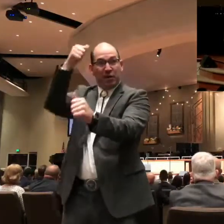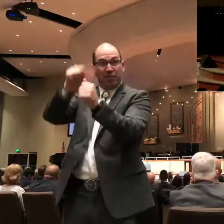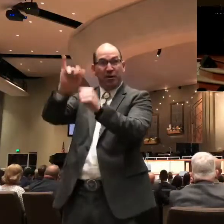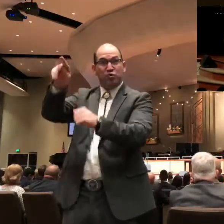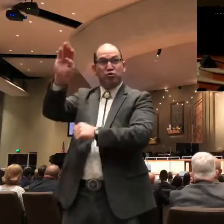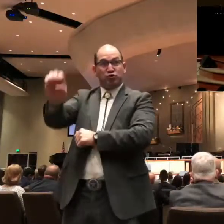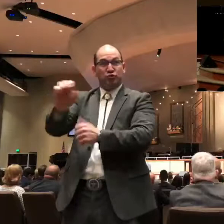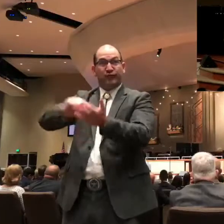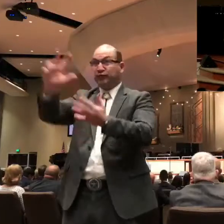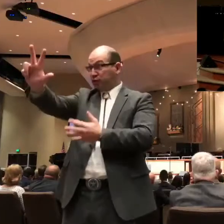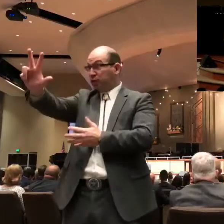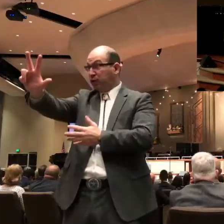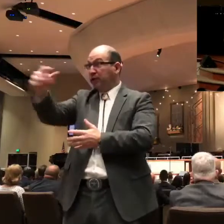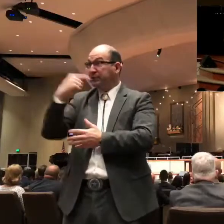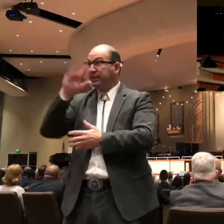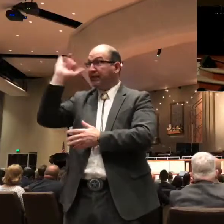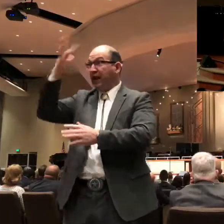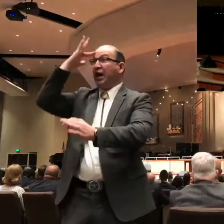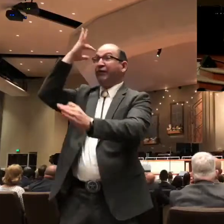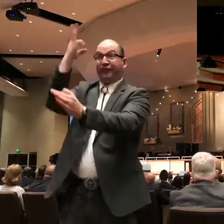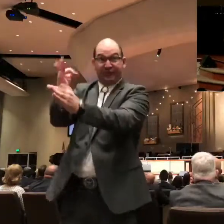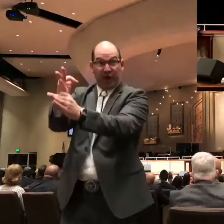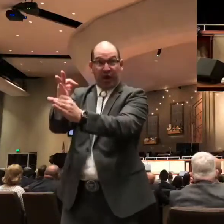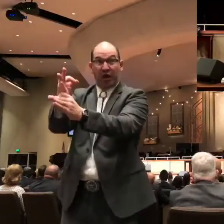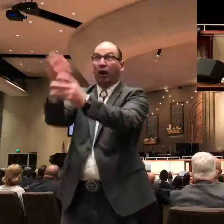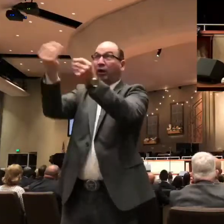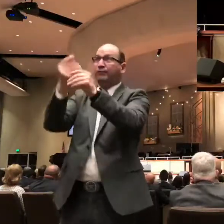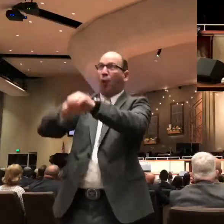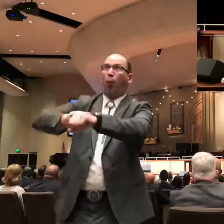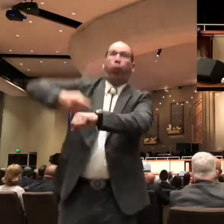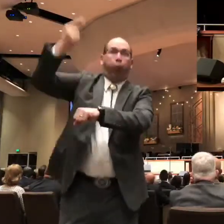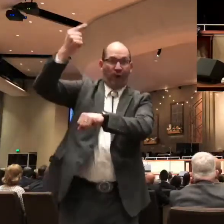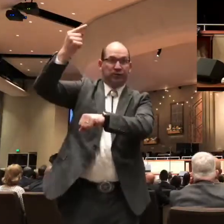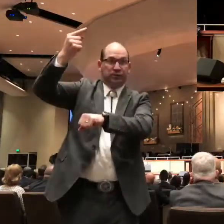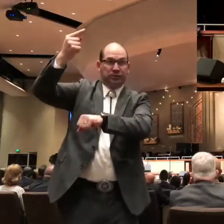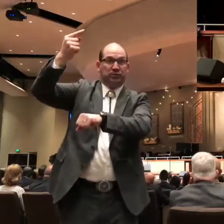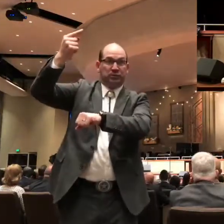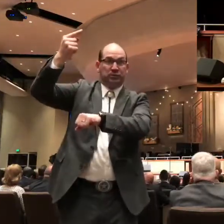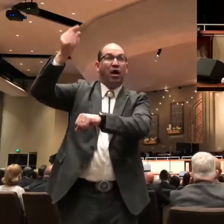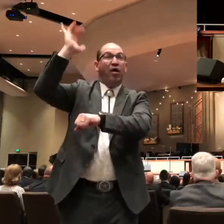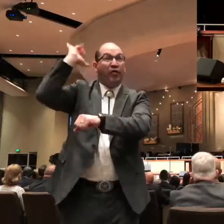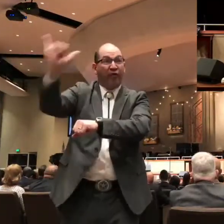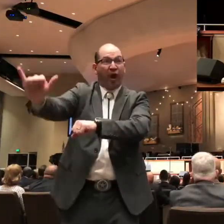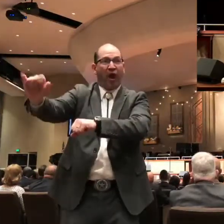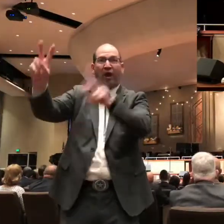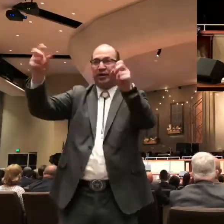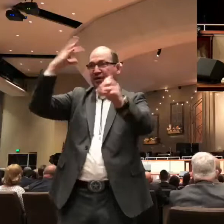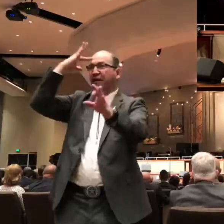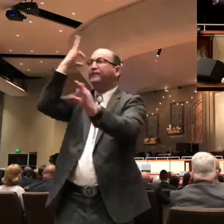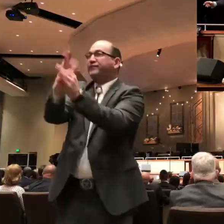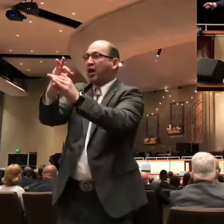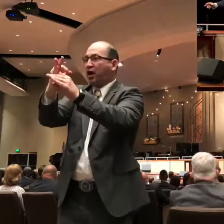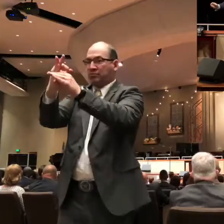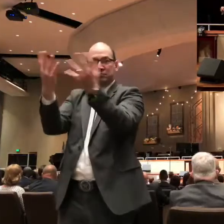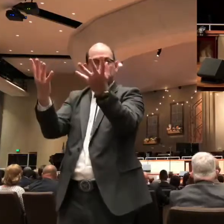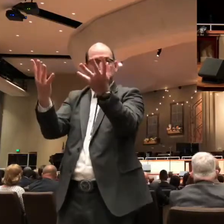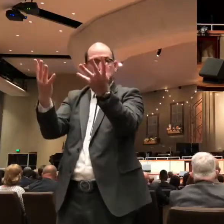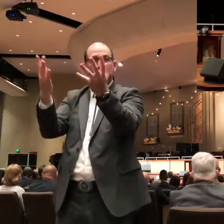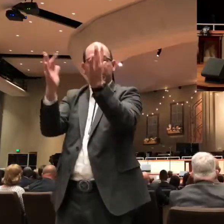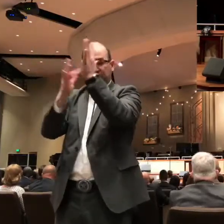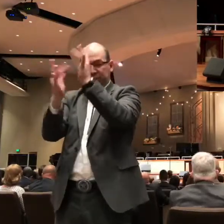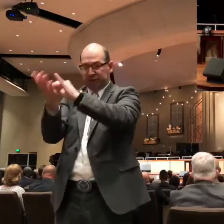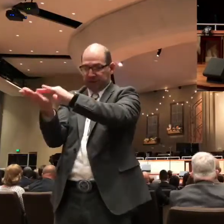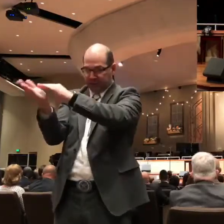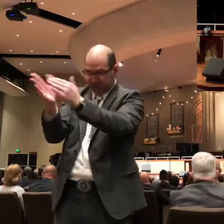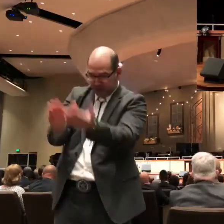Jude and verse 3. It refers to the death, the burial, the resurrection. It refers to the deity. It refers to the Holy Spirit. It refers to eternal security.